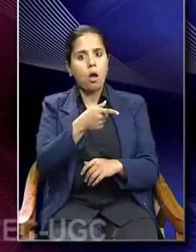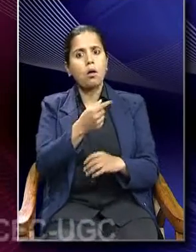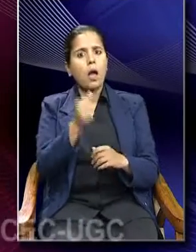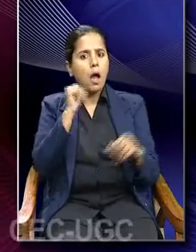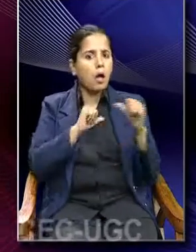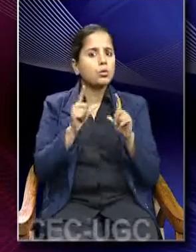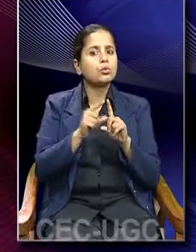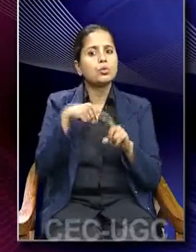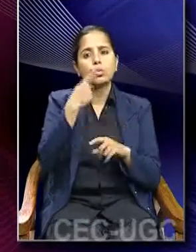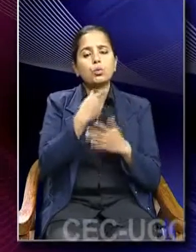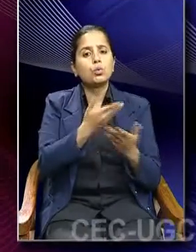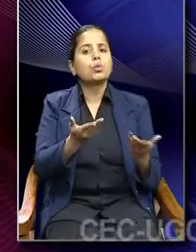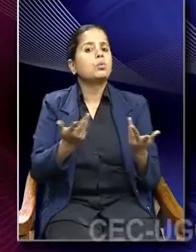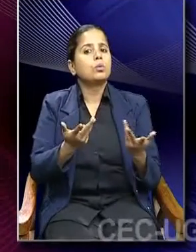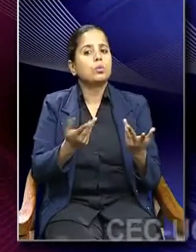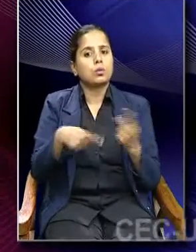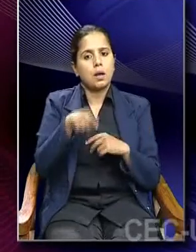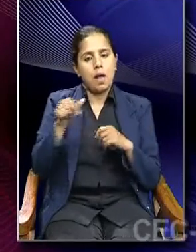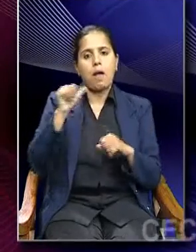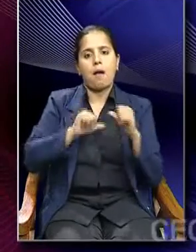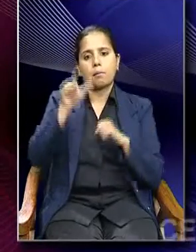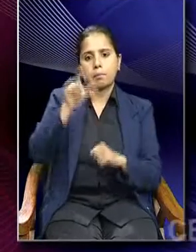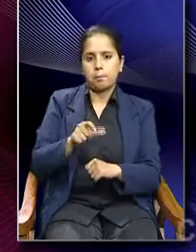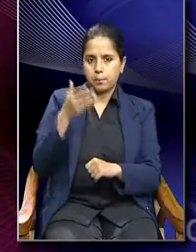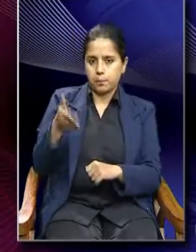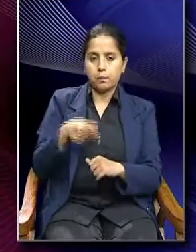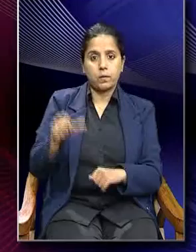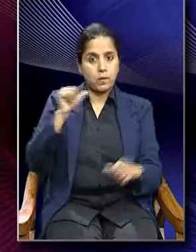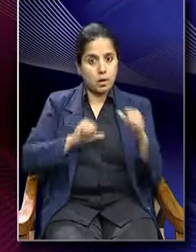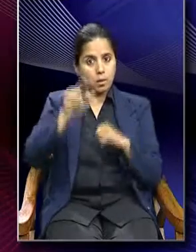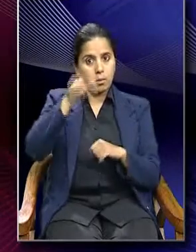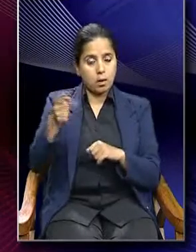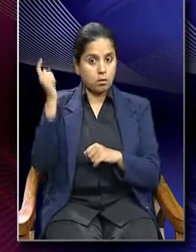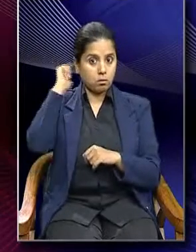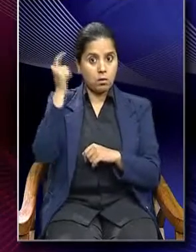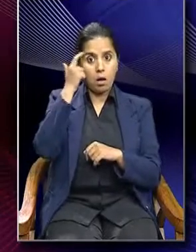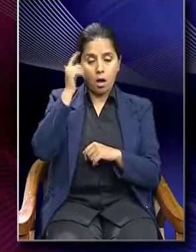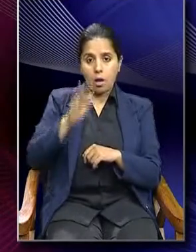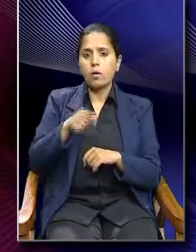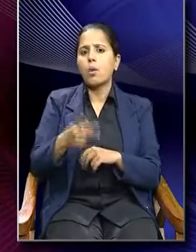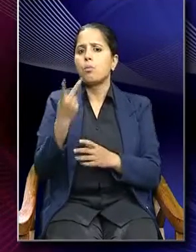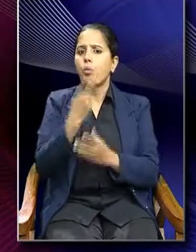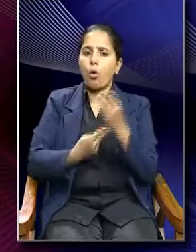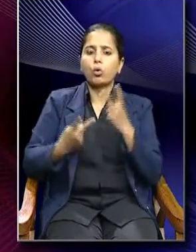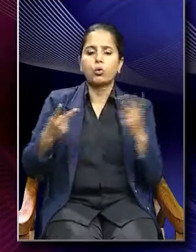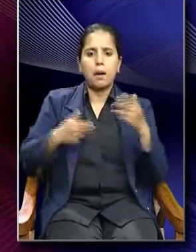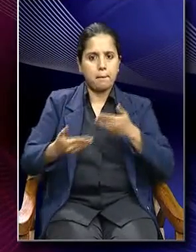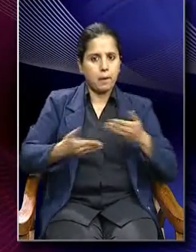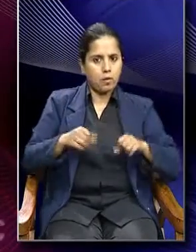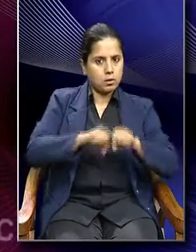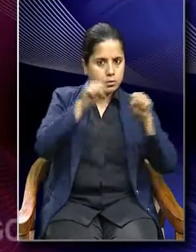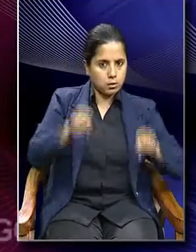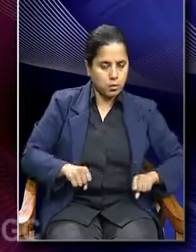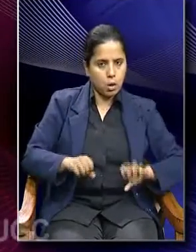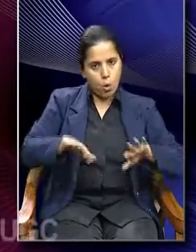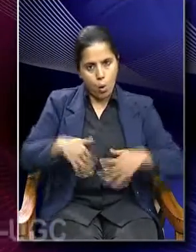action. It is an actor. An actor is intended both as a behavioral system and as